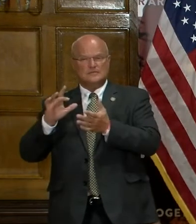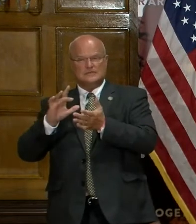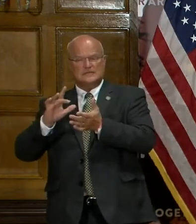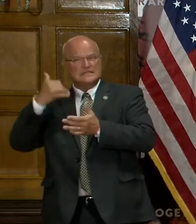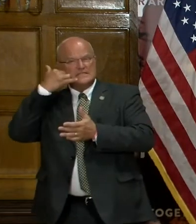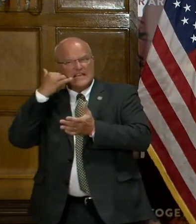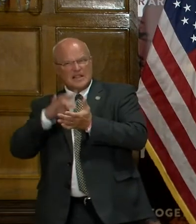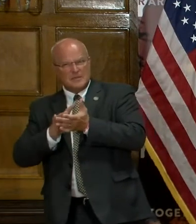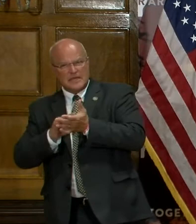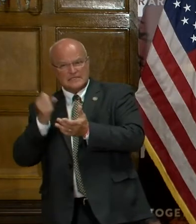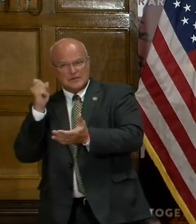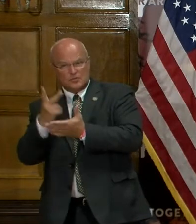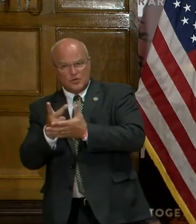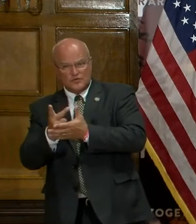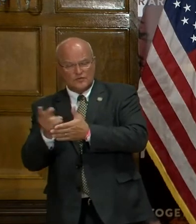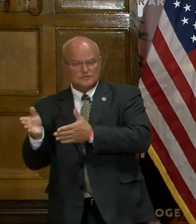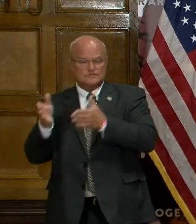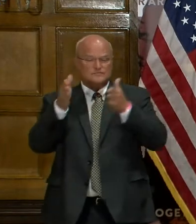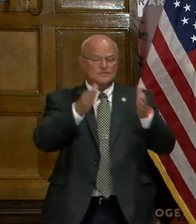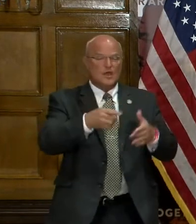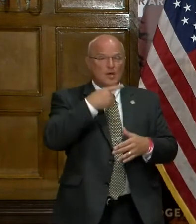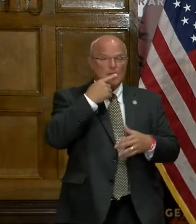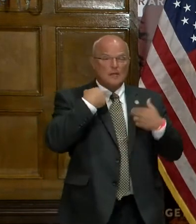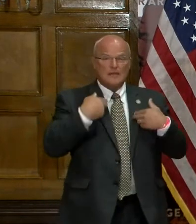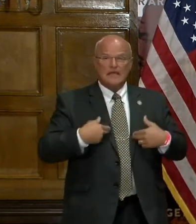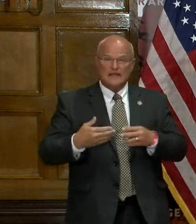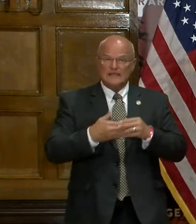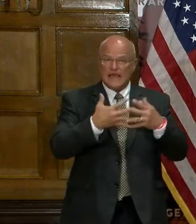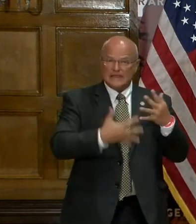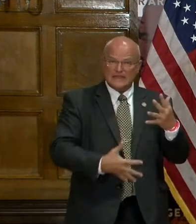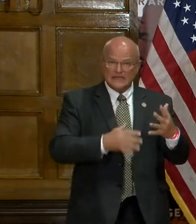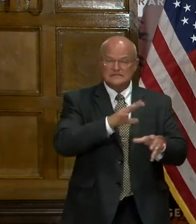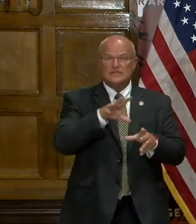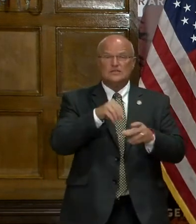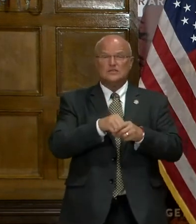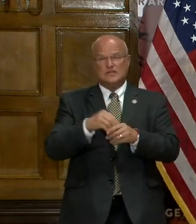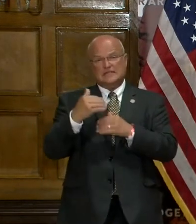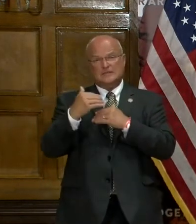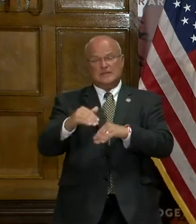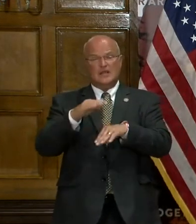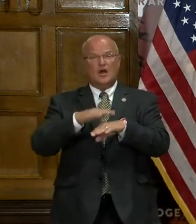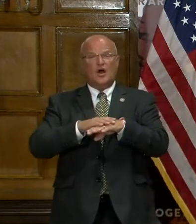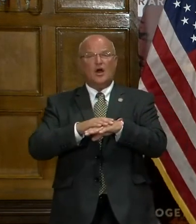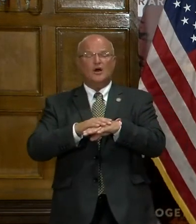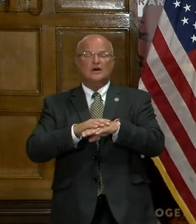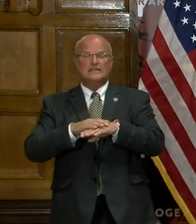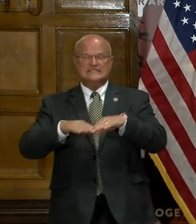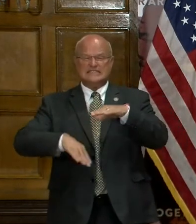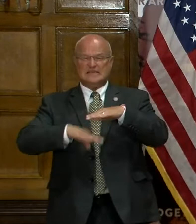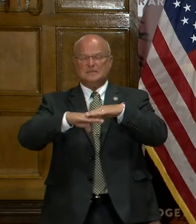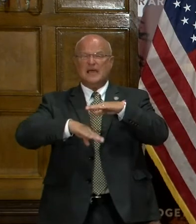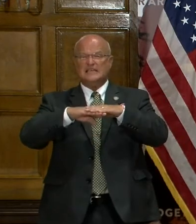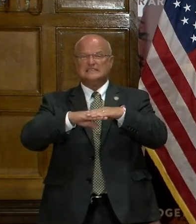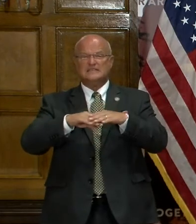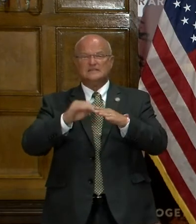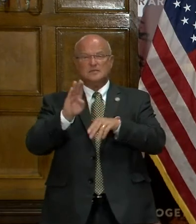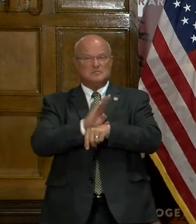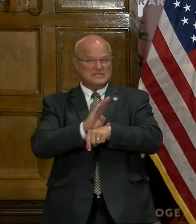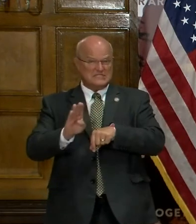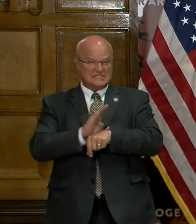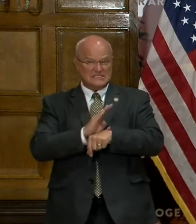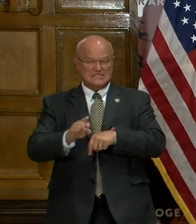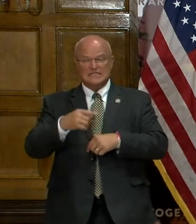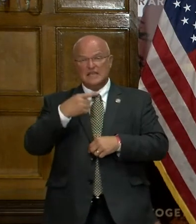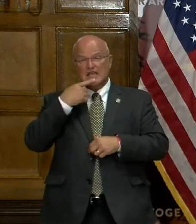telemedicine approval to public health guidelines, including limitations on capacity of certain businesses